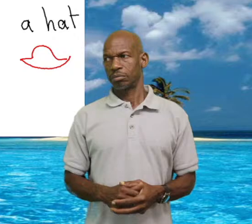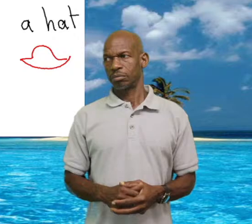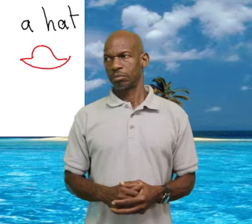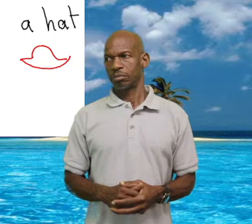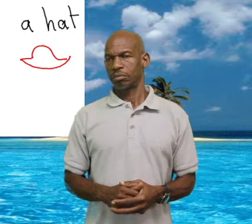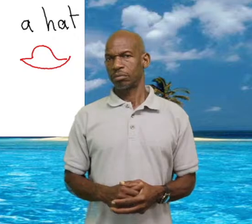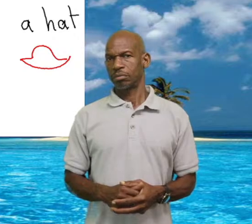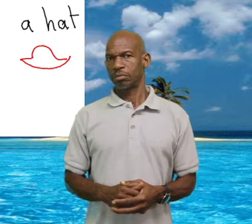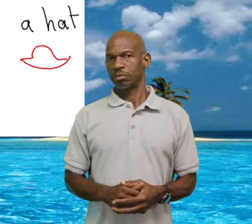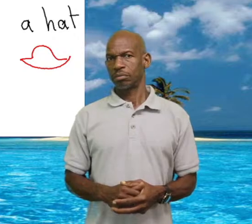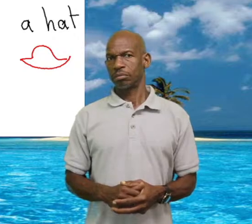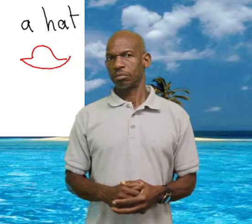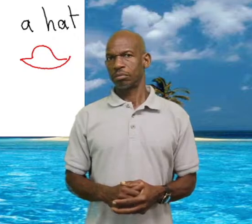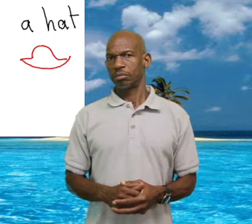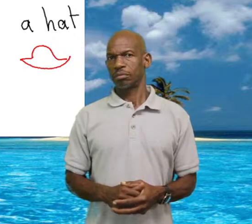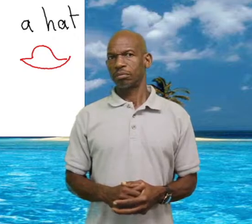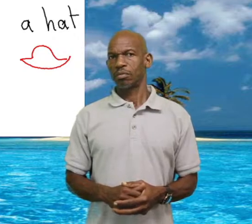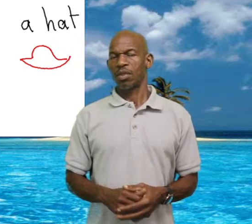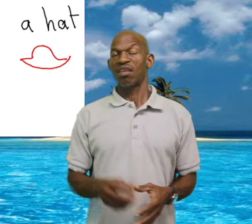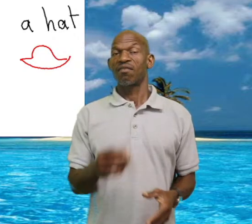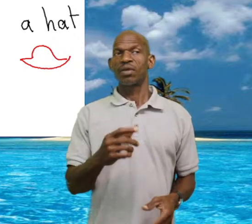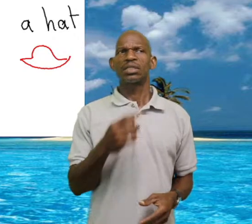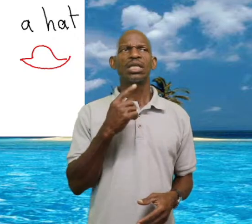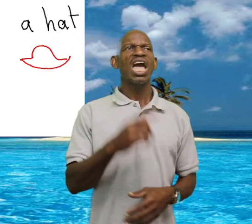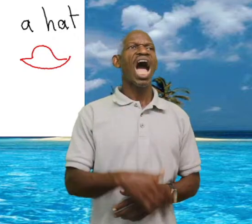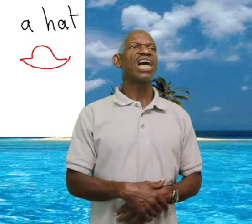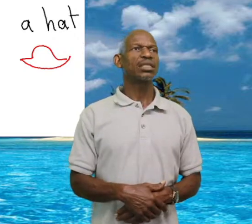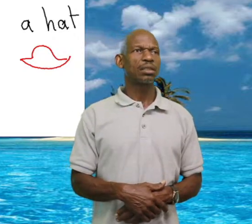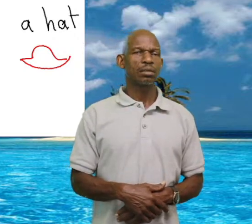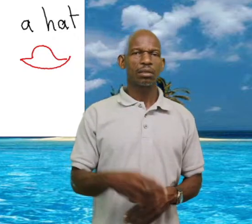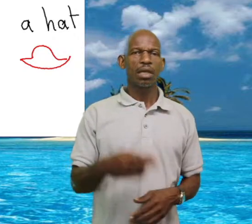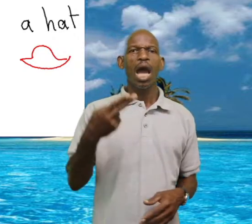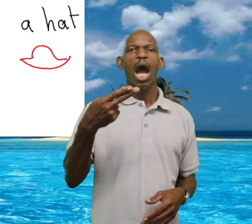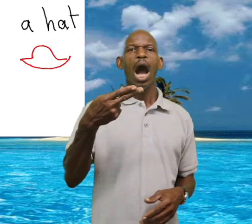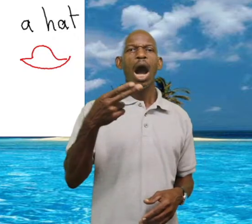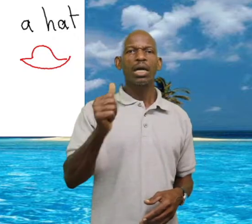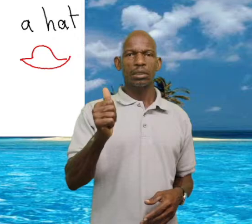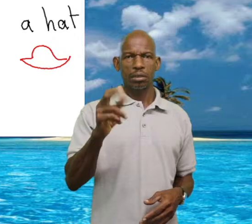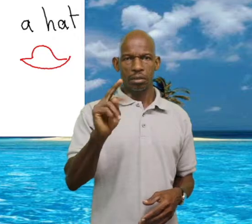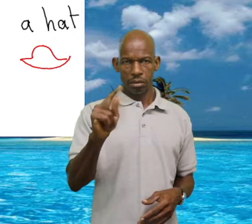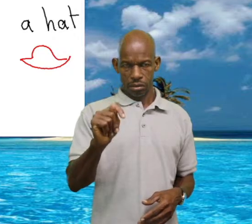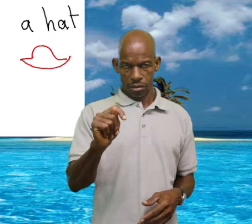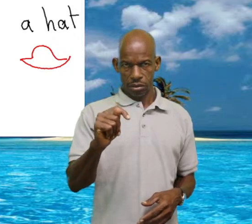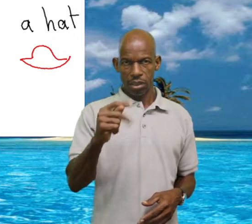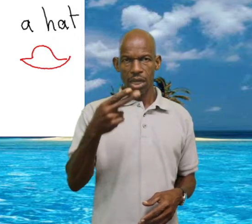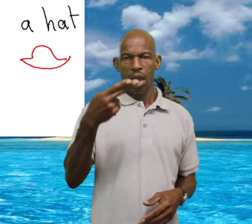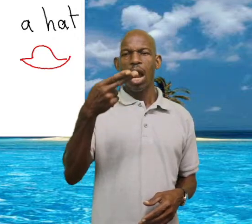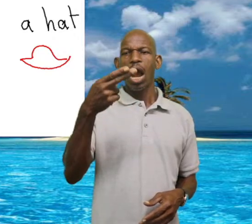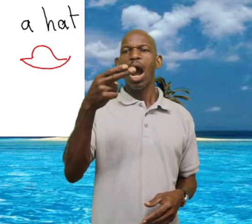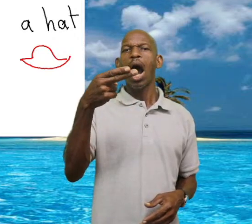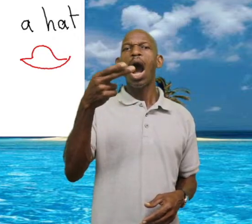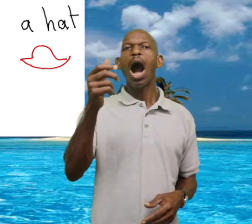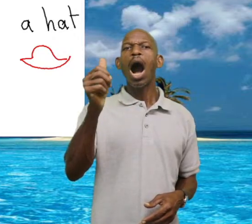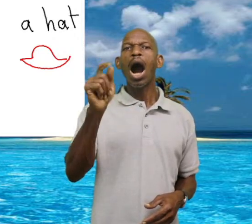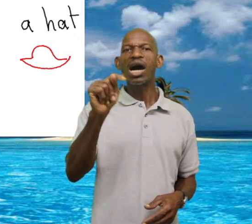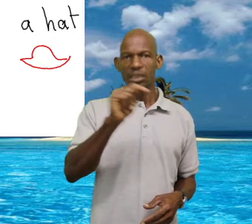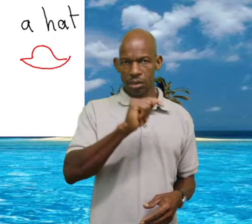So when I say the word hat, I'm hearing the H sound. I'm hearing the sound